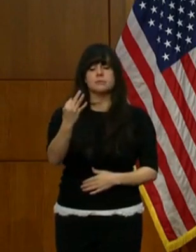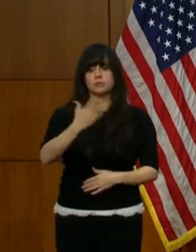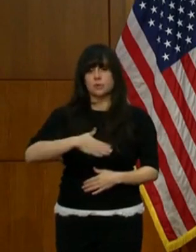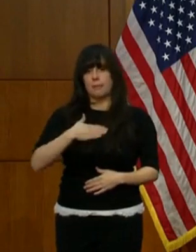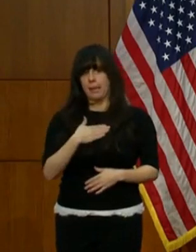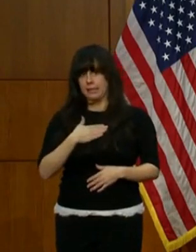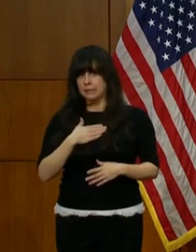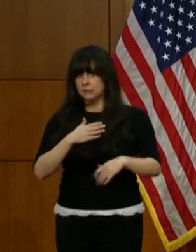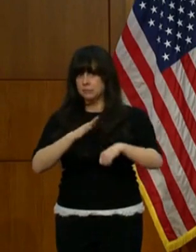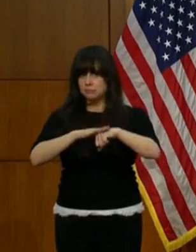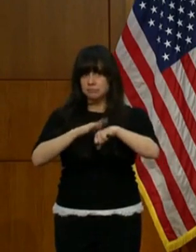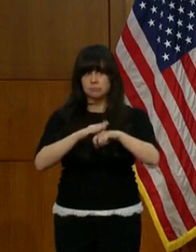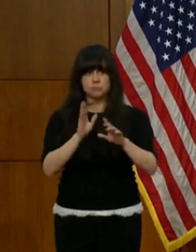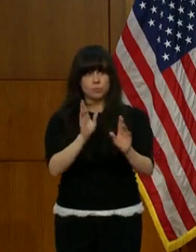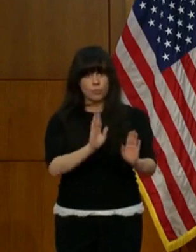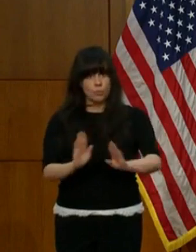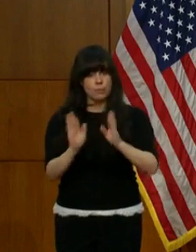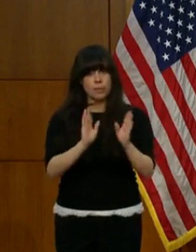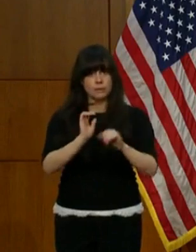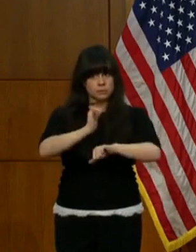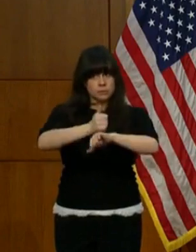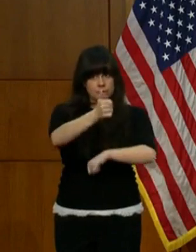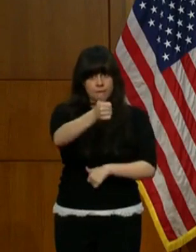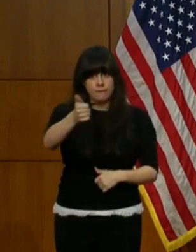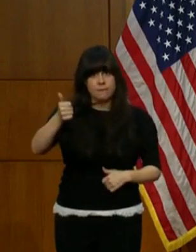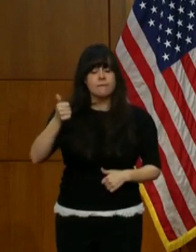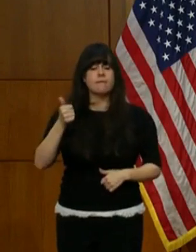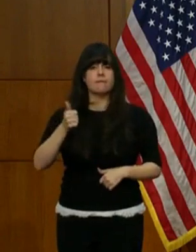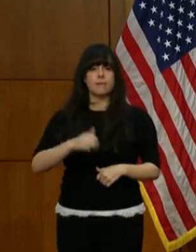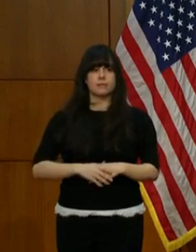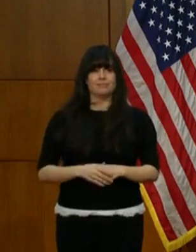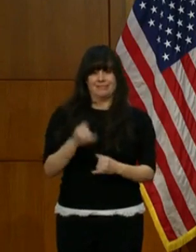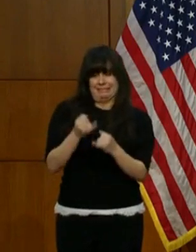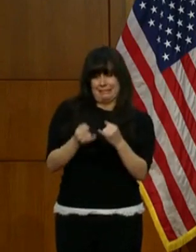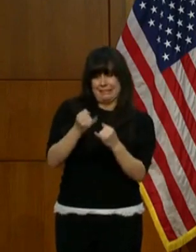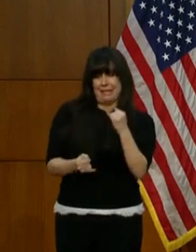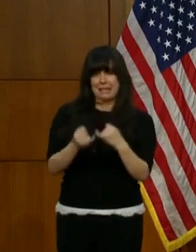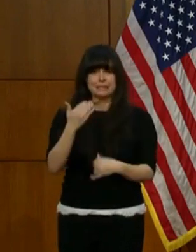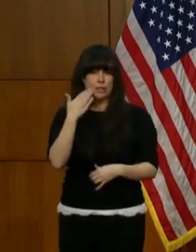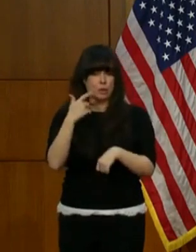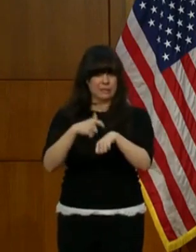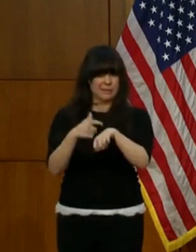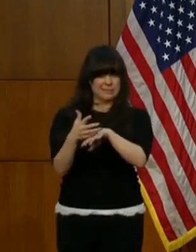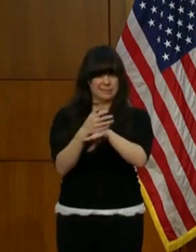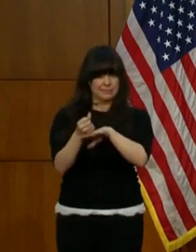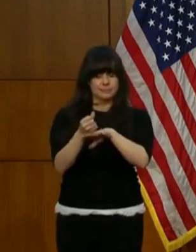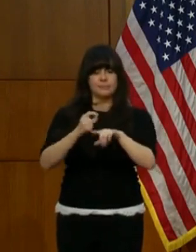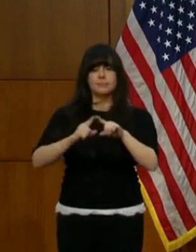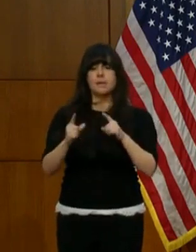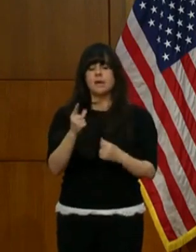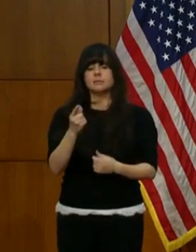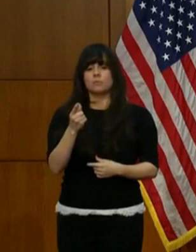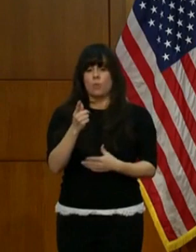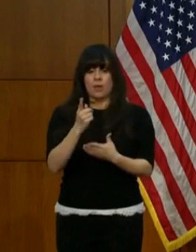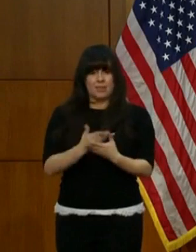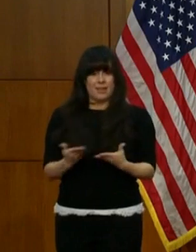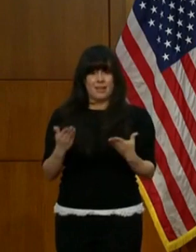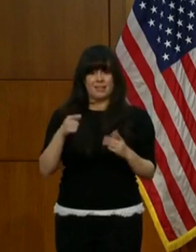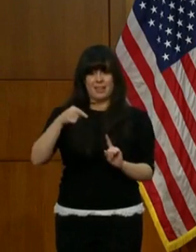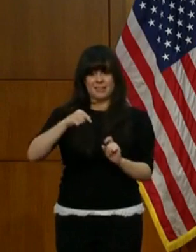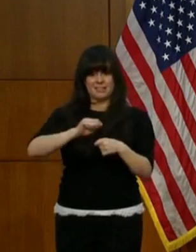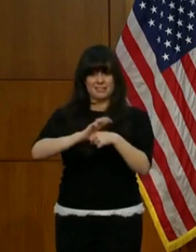get prepared. And the last thing I would say, and I know time is of the essence here, but one of the things that this pandemic has